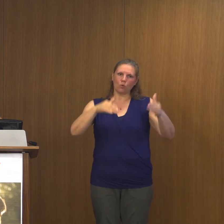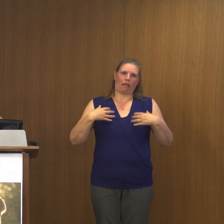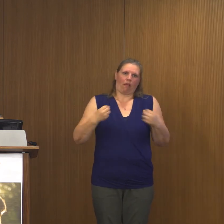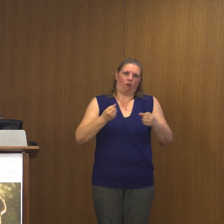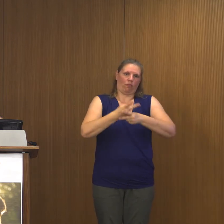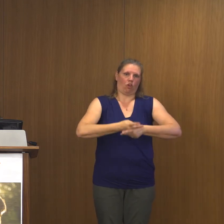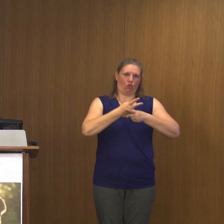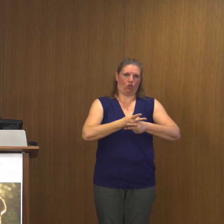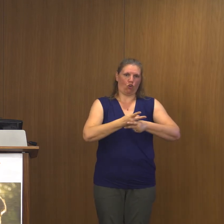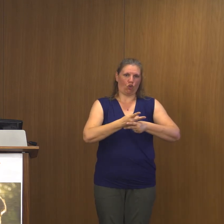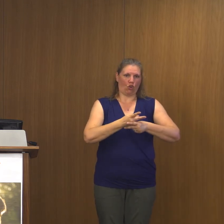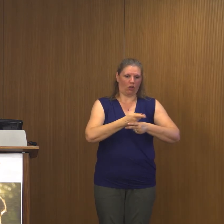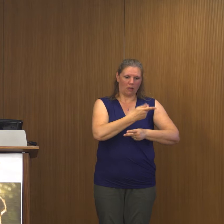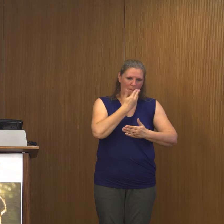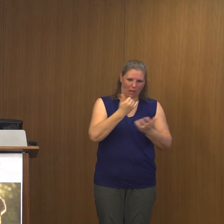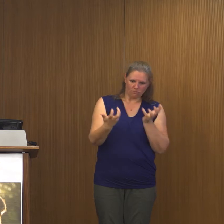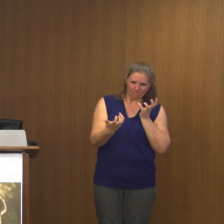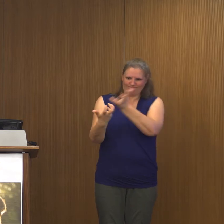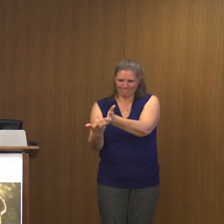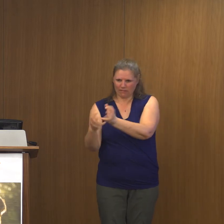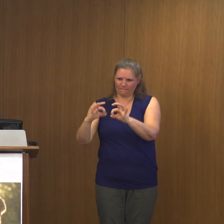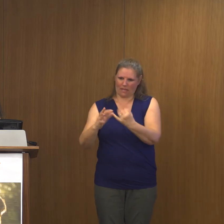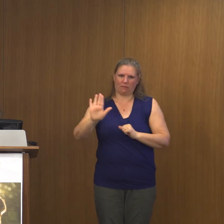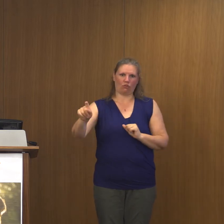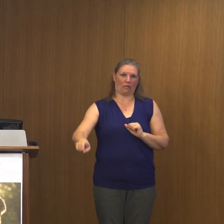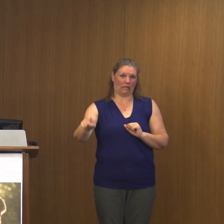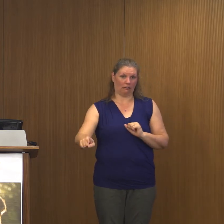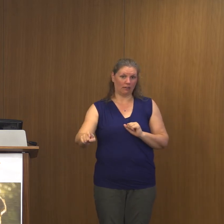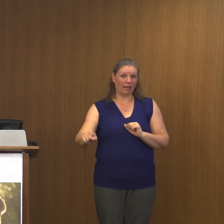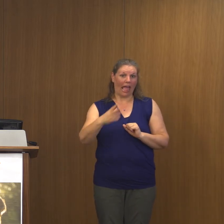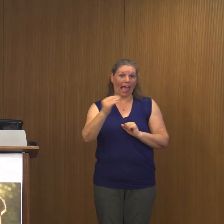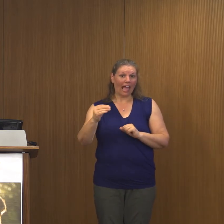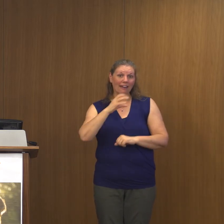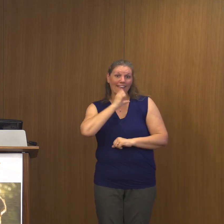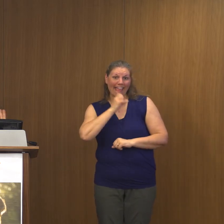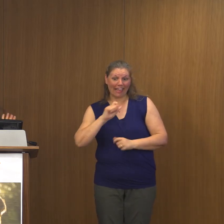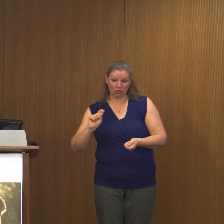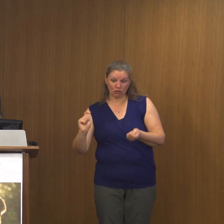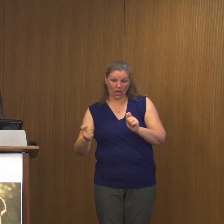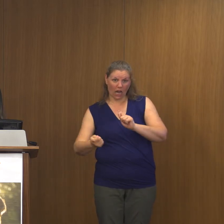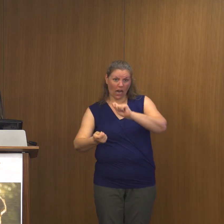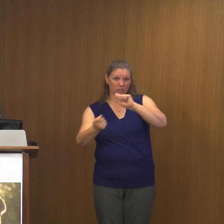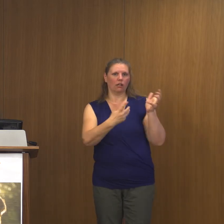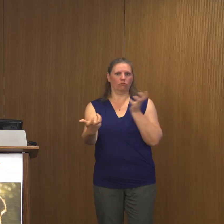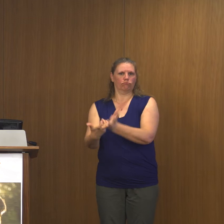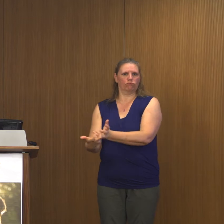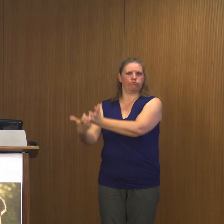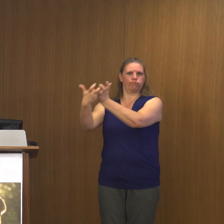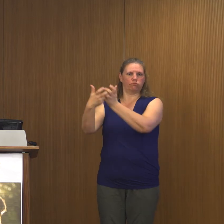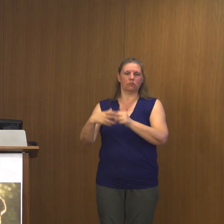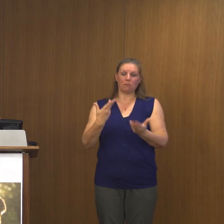in general to be more responsive to the needs of families as children grow older. So when they transition from hospital care